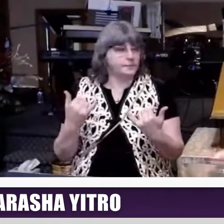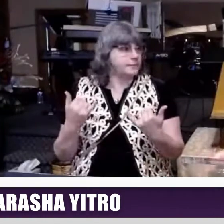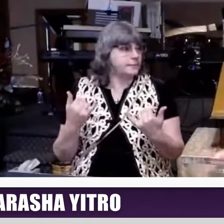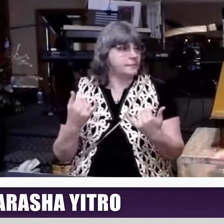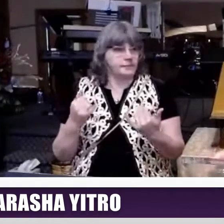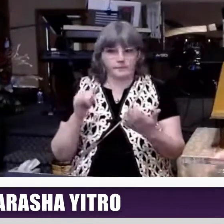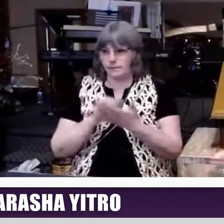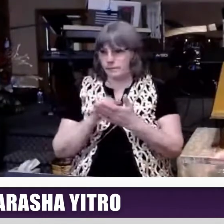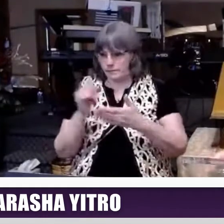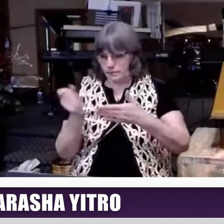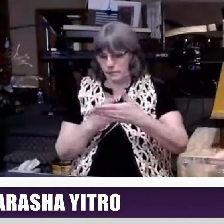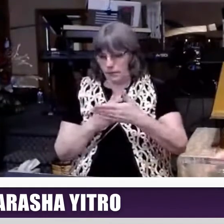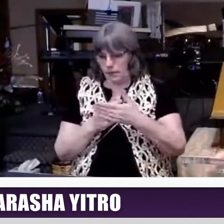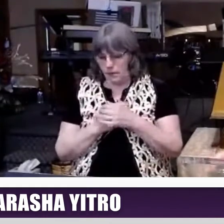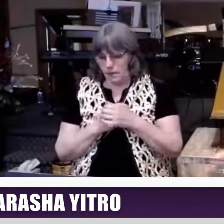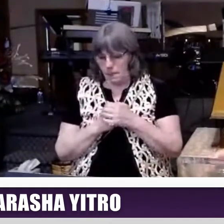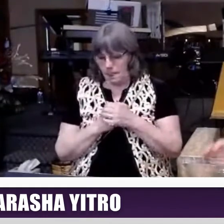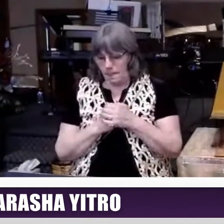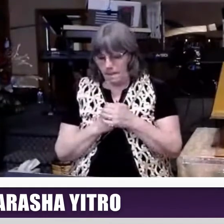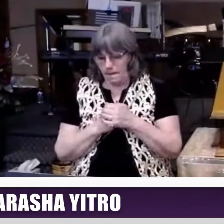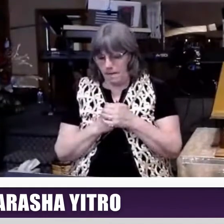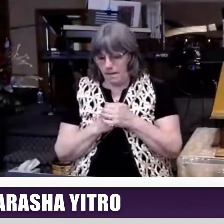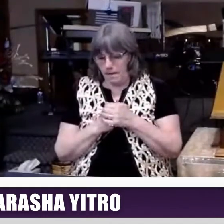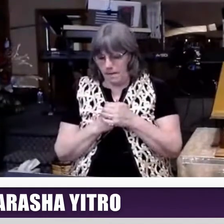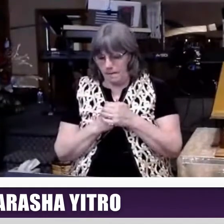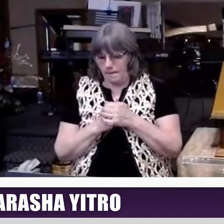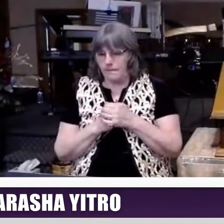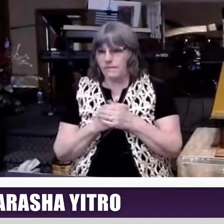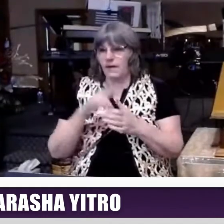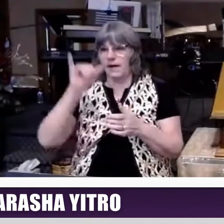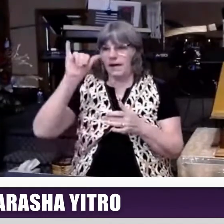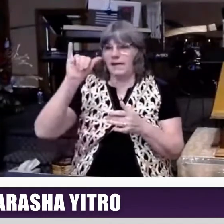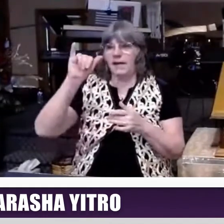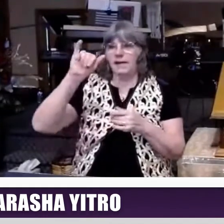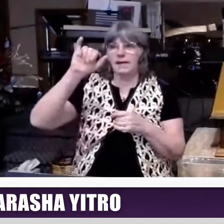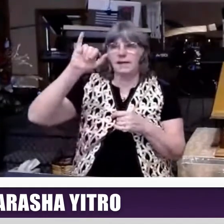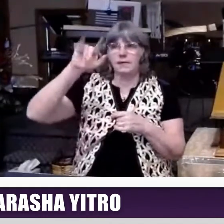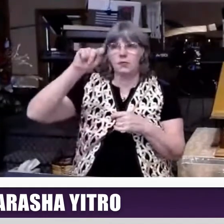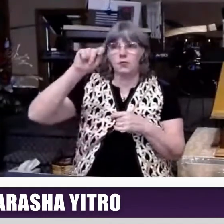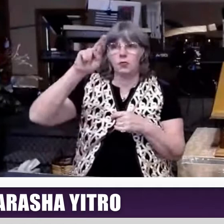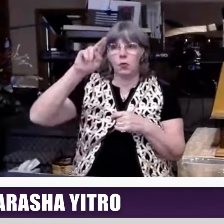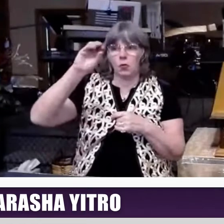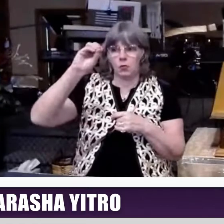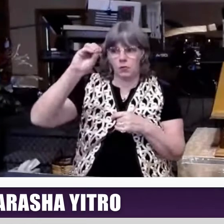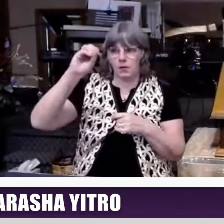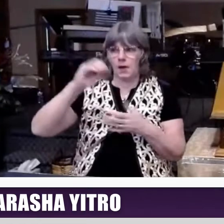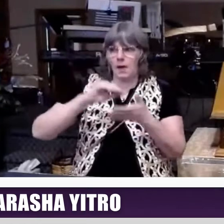this week is PARASHA YITRO. Can you say YITRO?